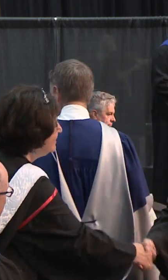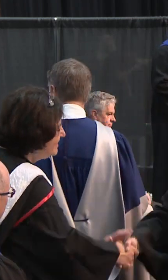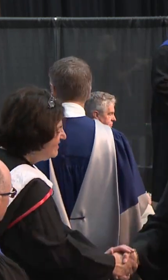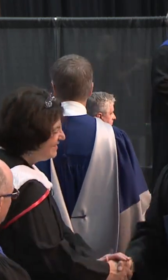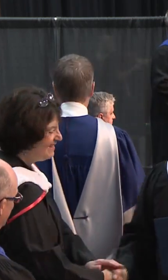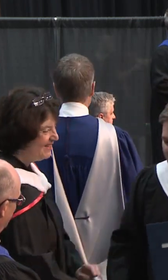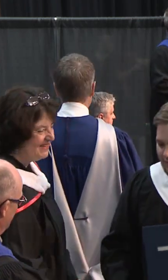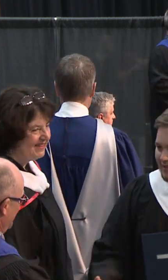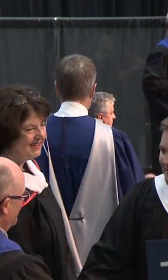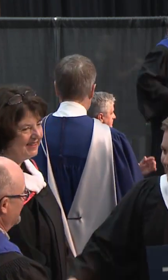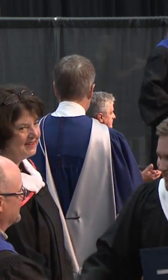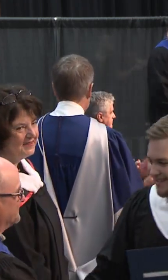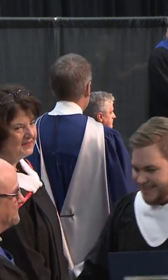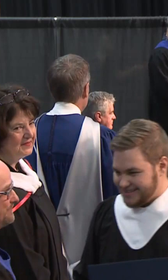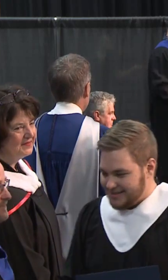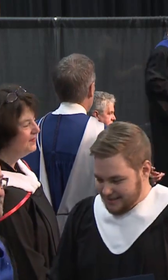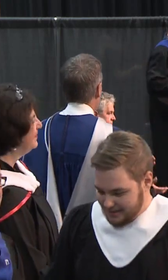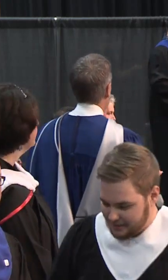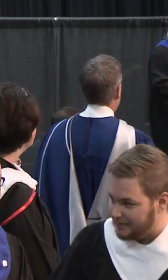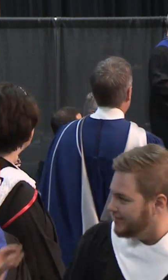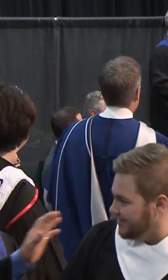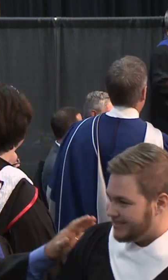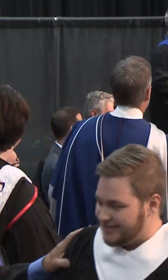Matthew Hubbard.